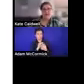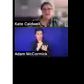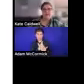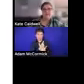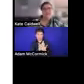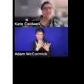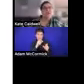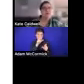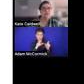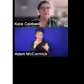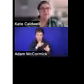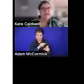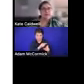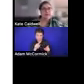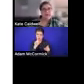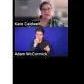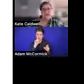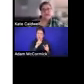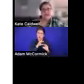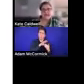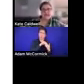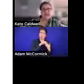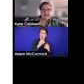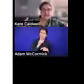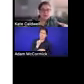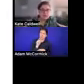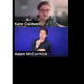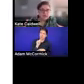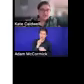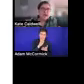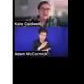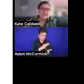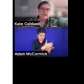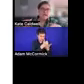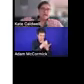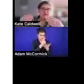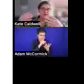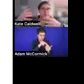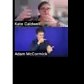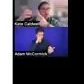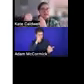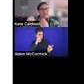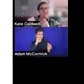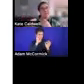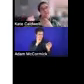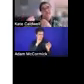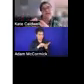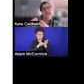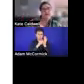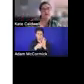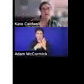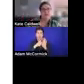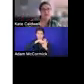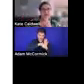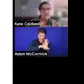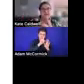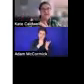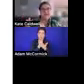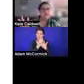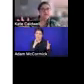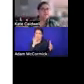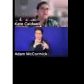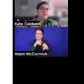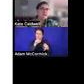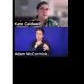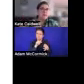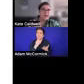so it's a misuse of the data because it's taking a rich data set and then trying to simplify it down into an easy